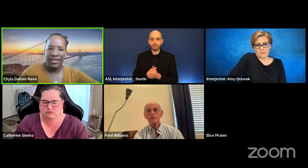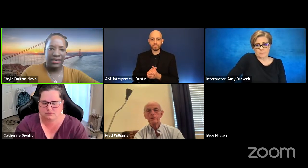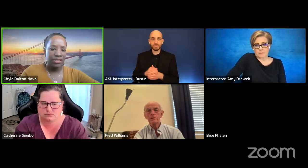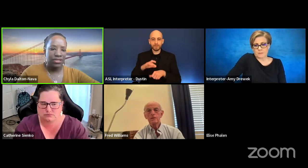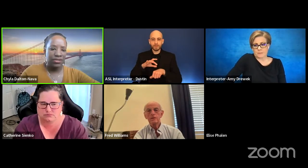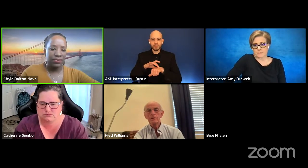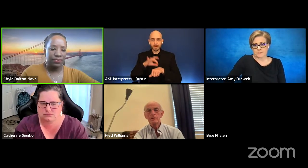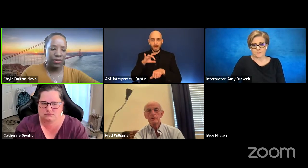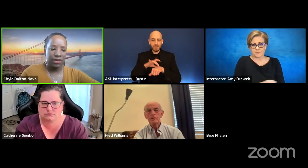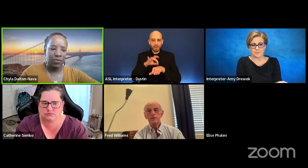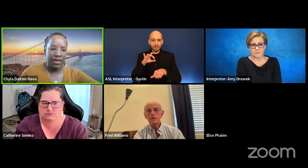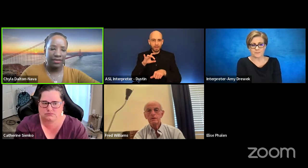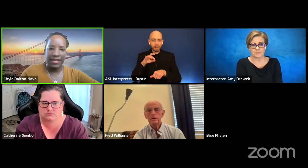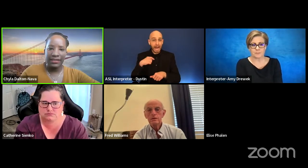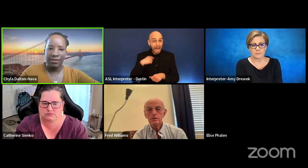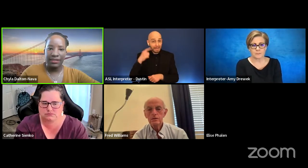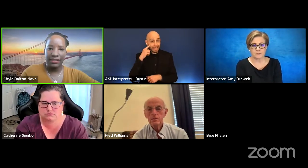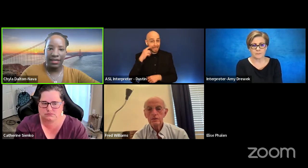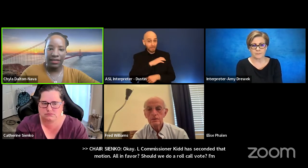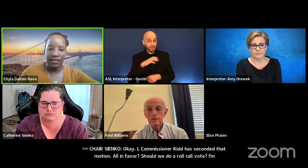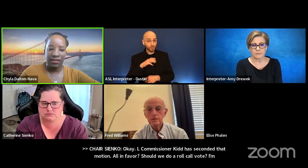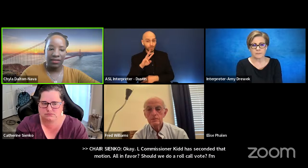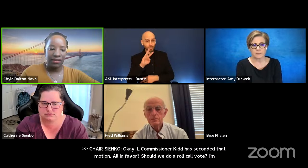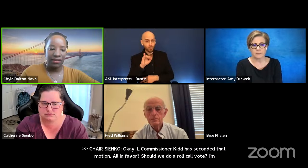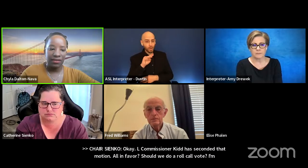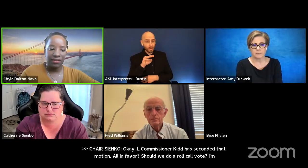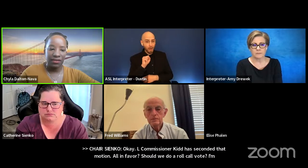Sorry, I think Commissioner Williams might have had something to say.